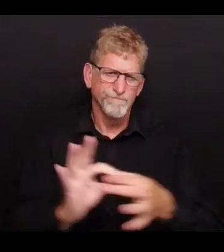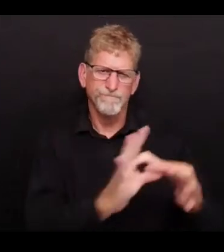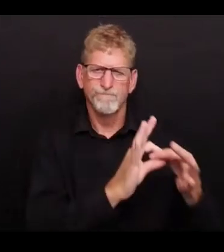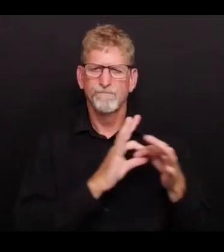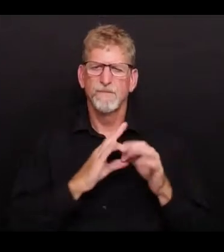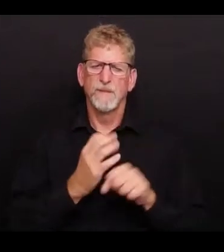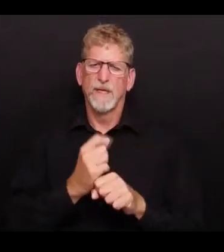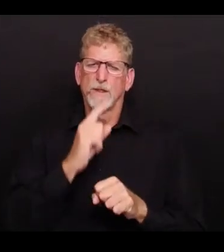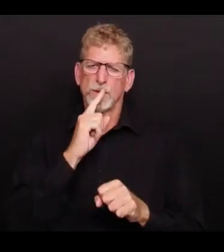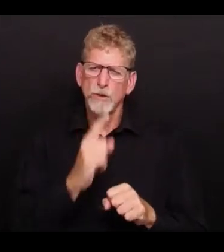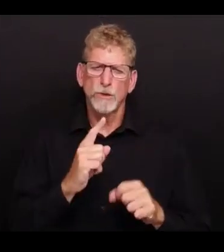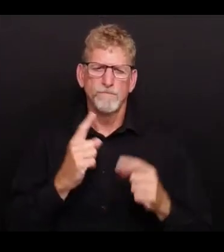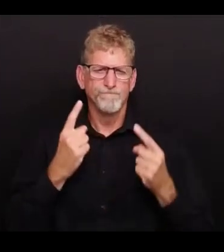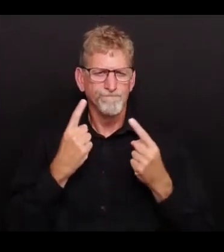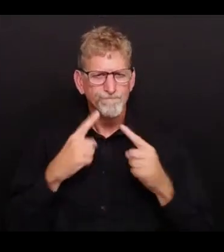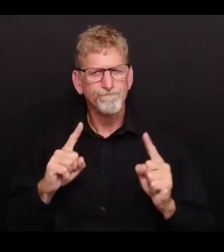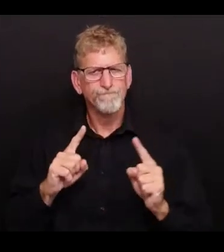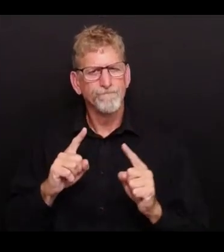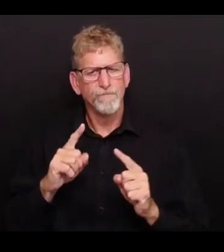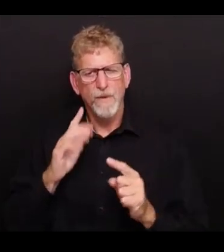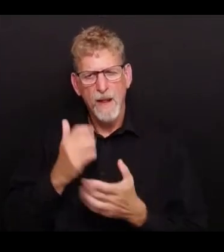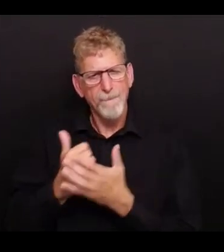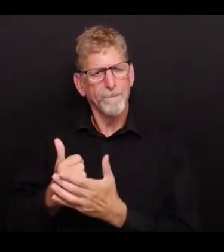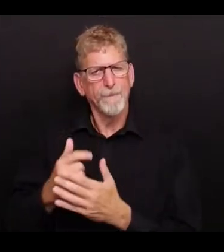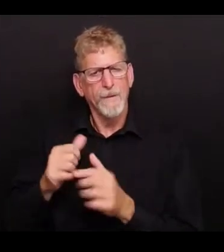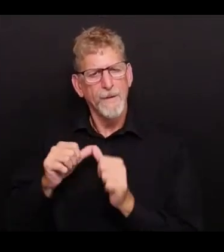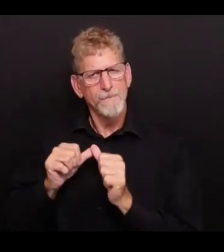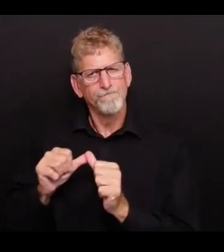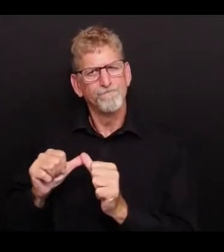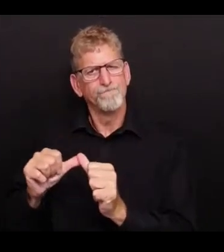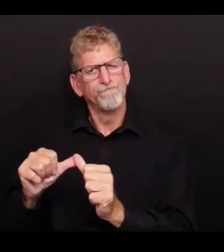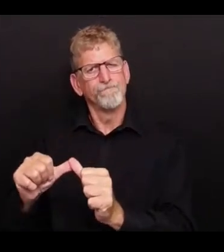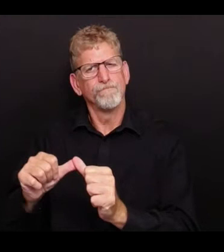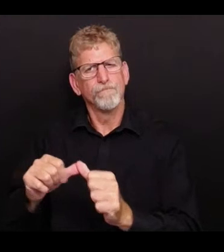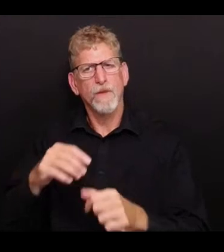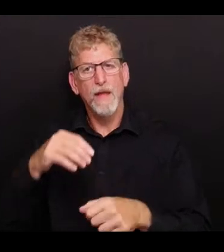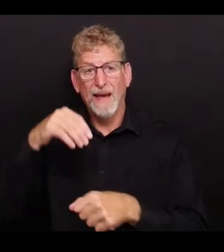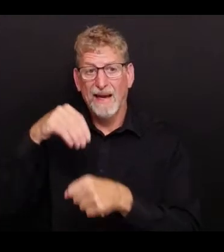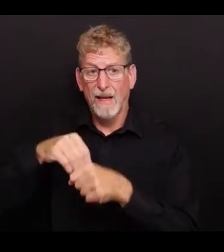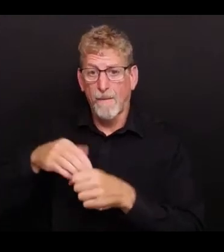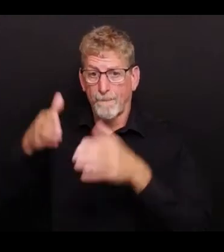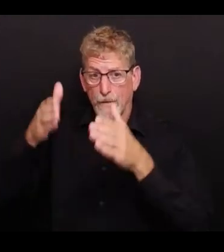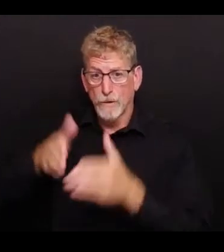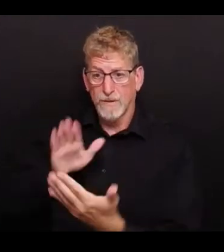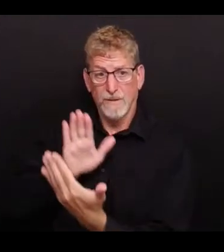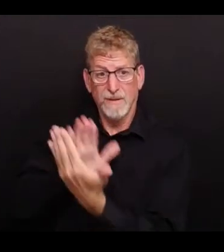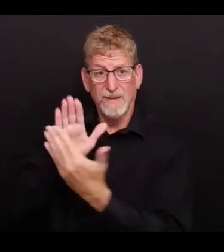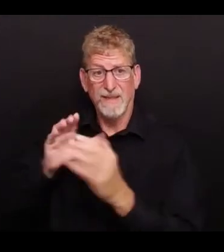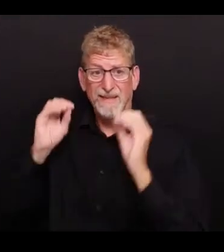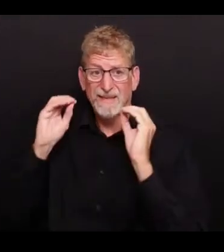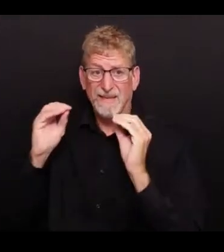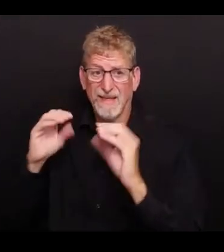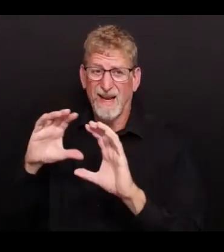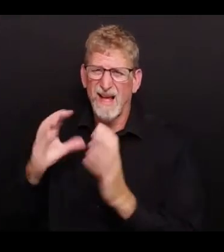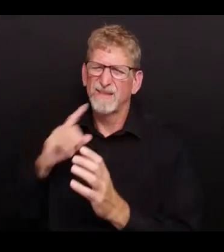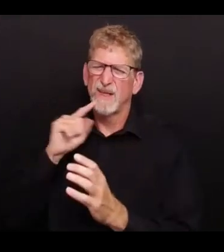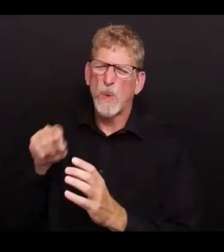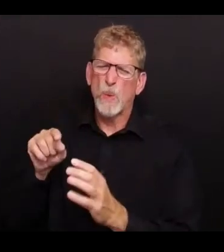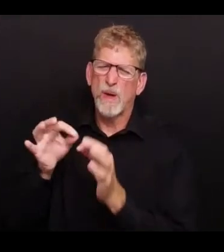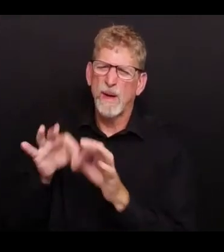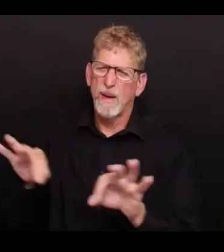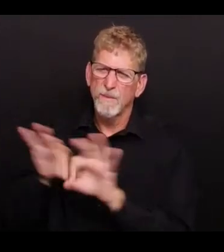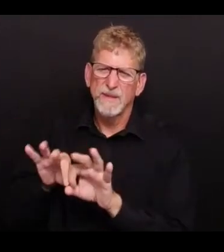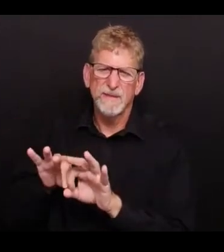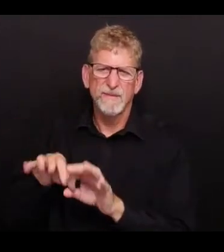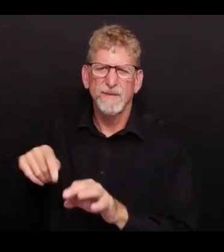learning extremely valuable to our students academically, as well as their social, emotional health and their mental health, we also know that this is